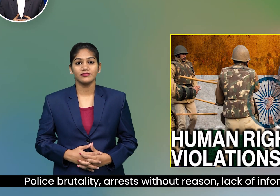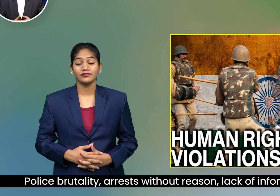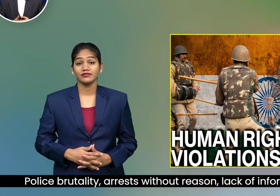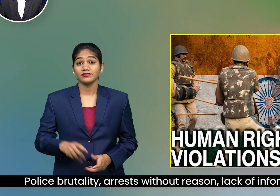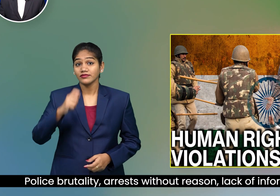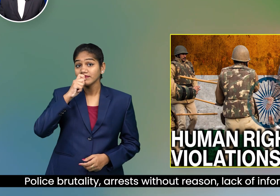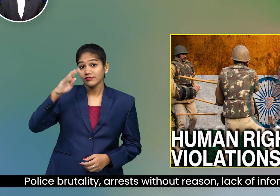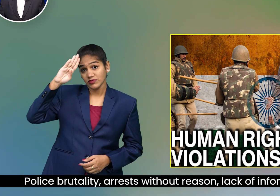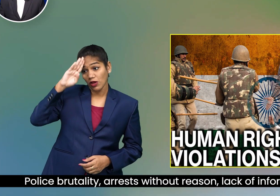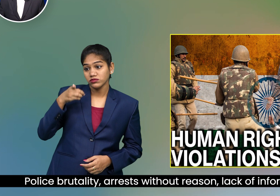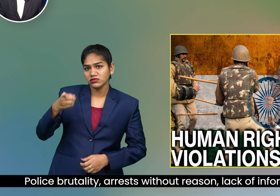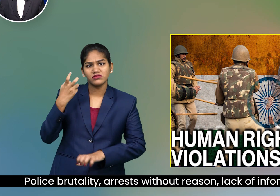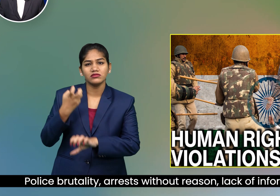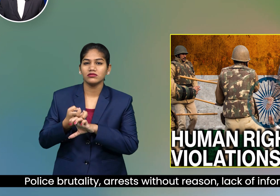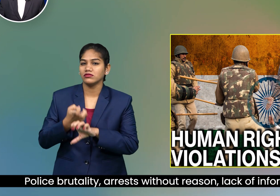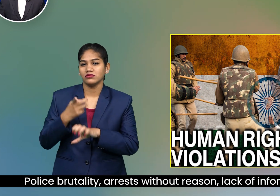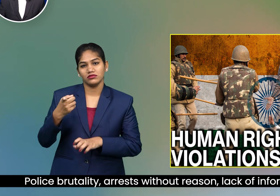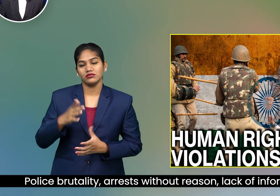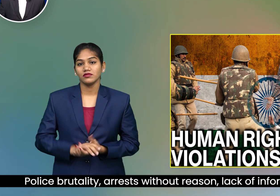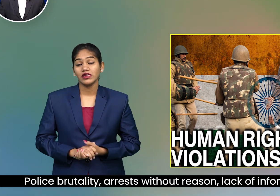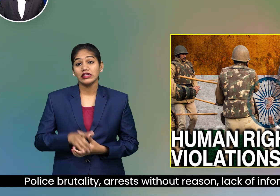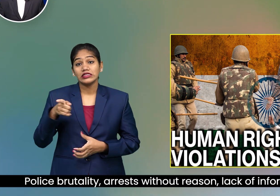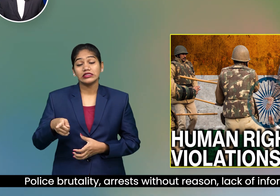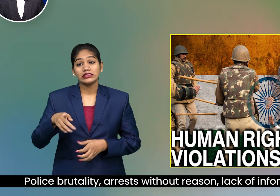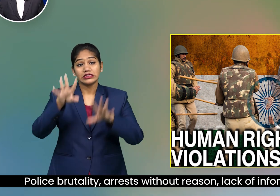Police brutality, arrest without reason,